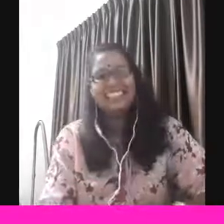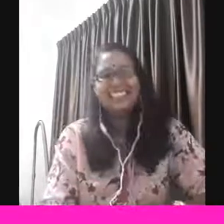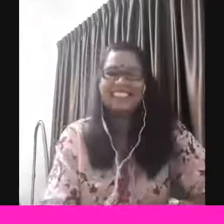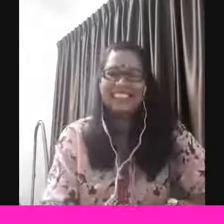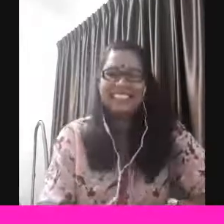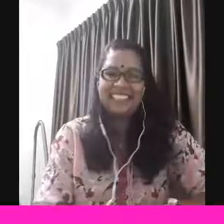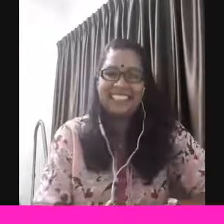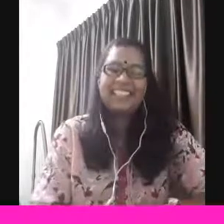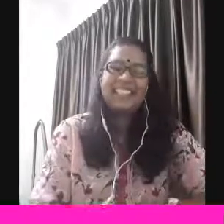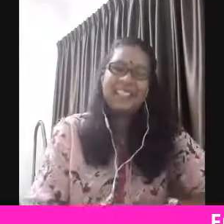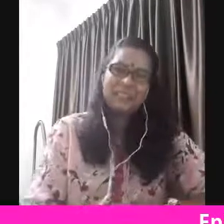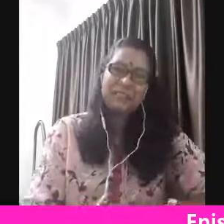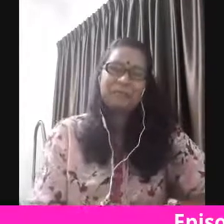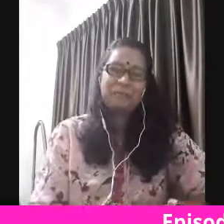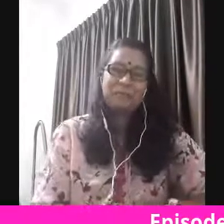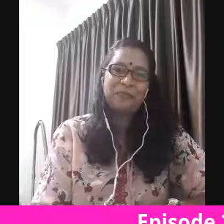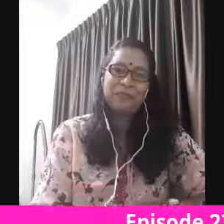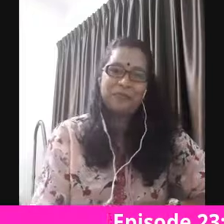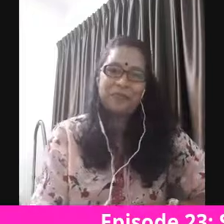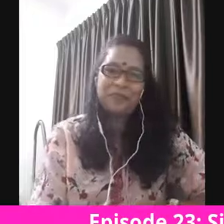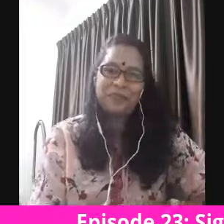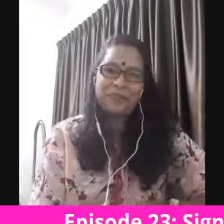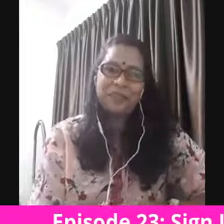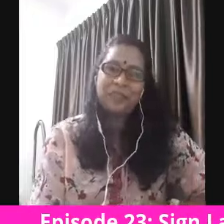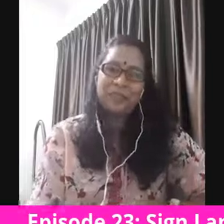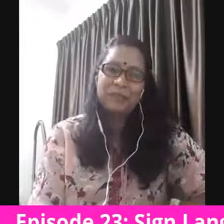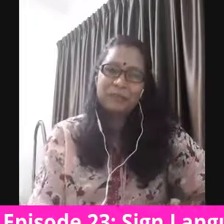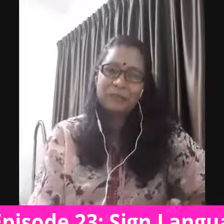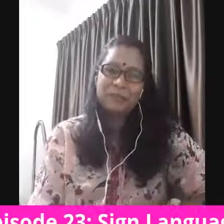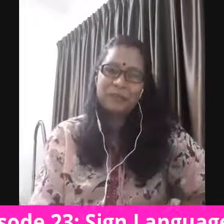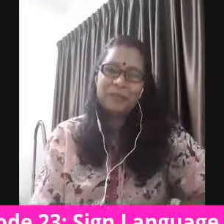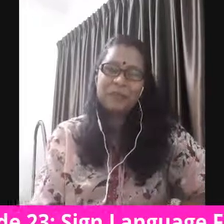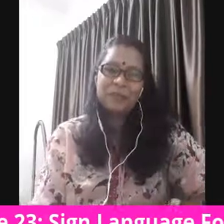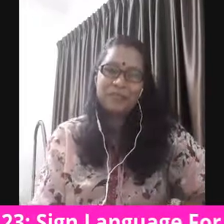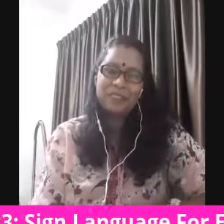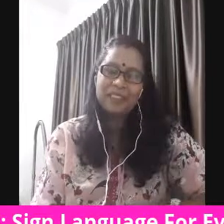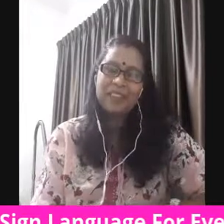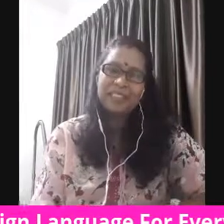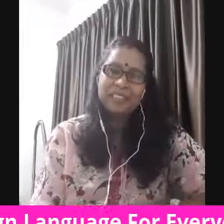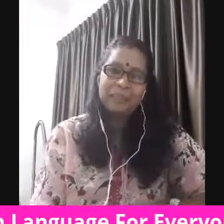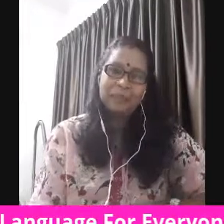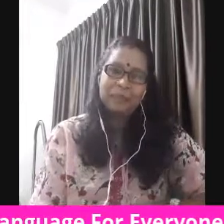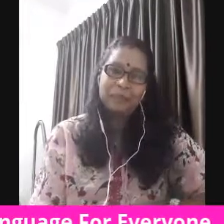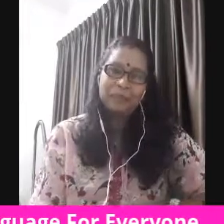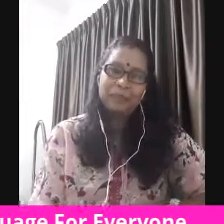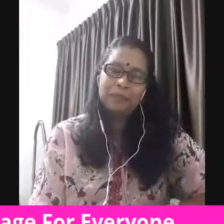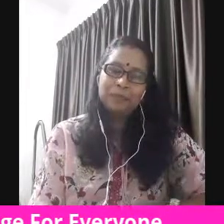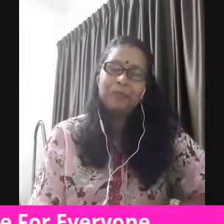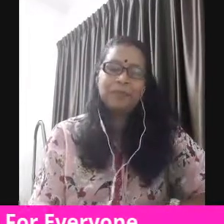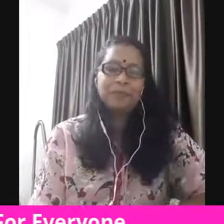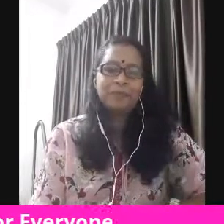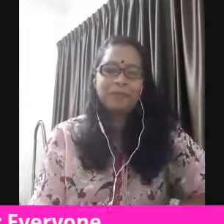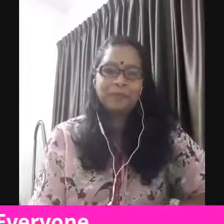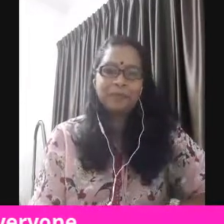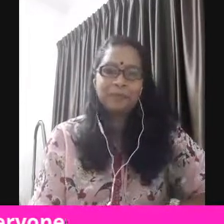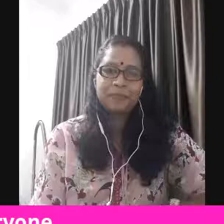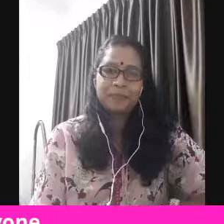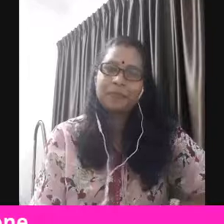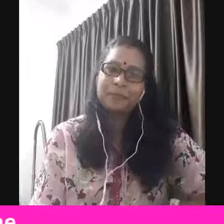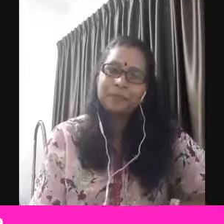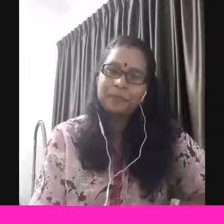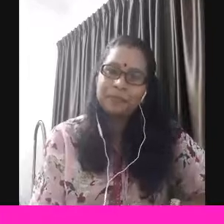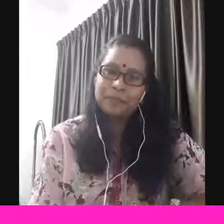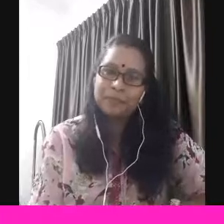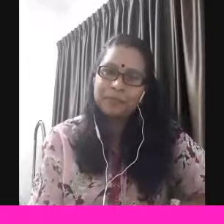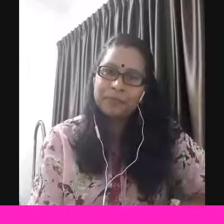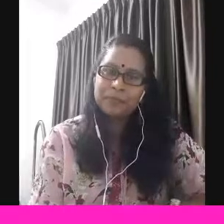Okay, that's nice. Okay, interesting. I think this is really Okay. fun. Yeah, it's fun really. Yeah. And How to say